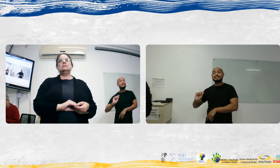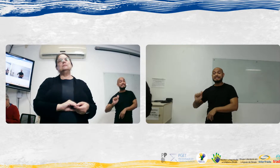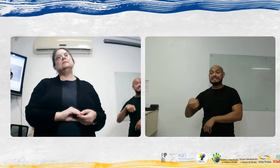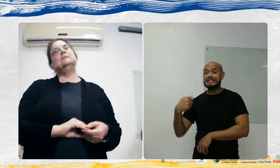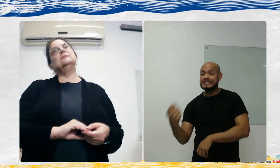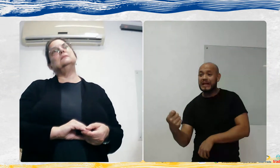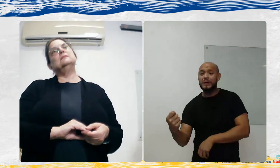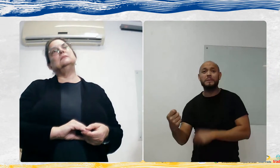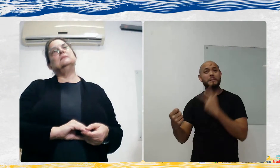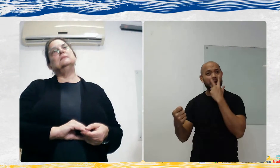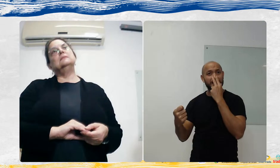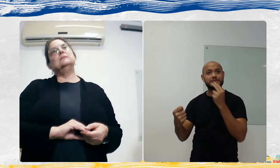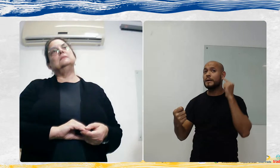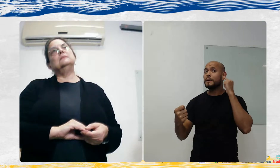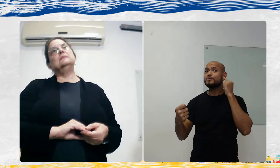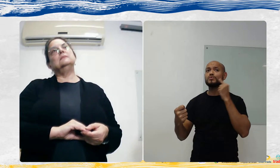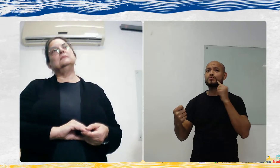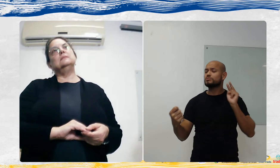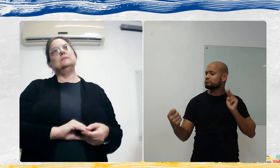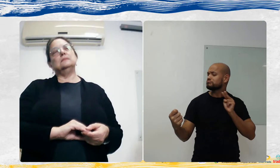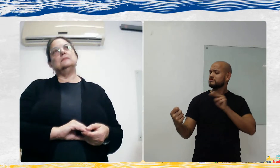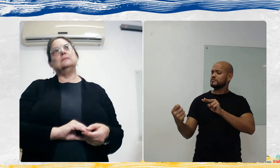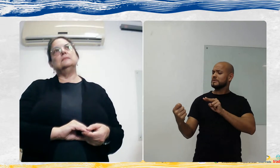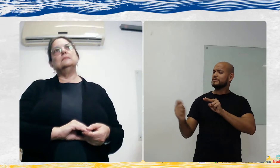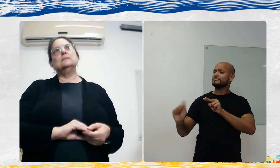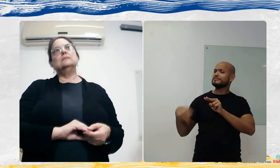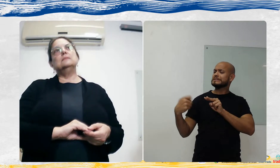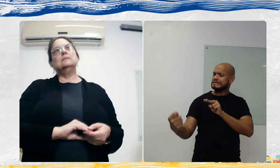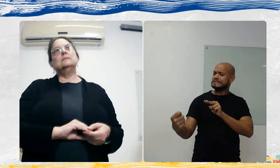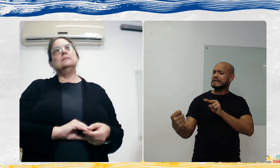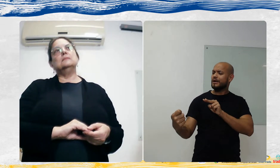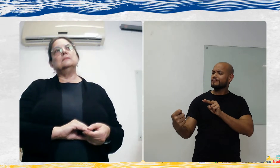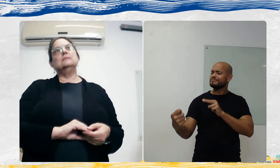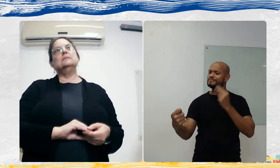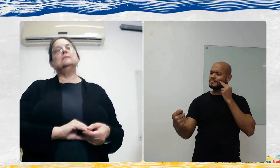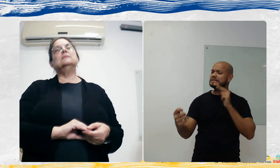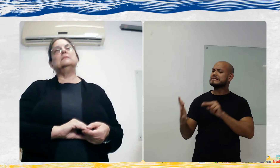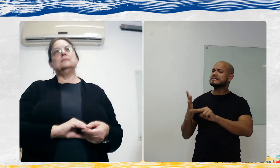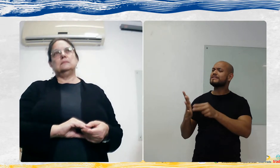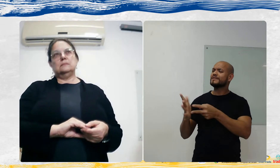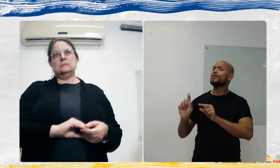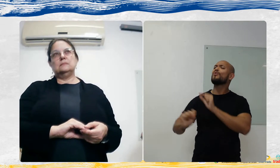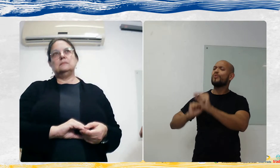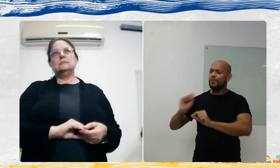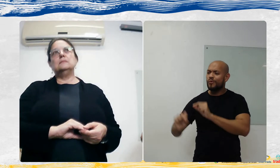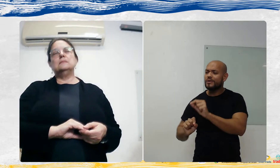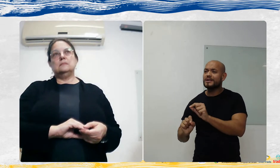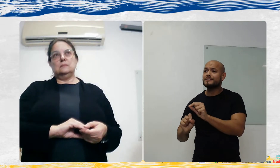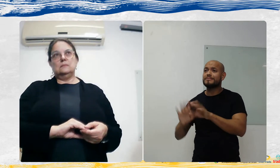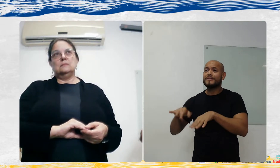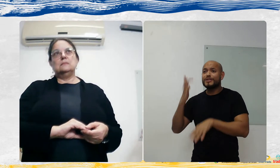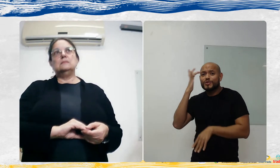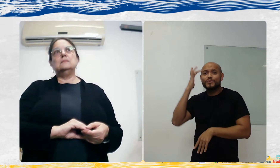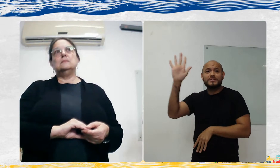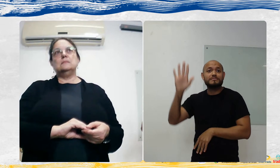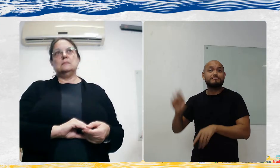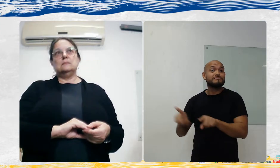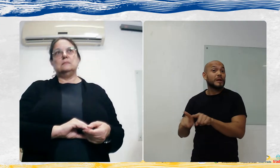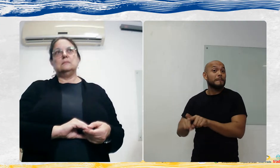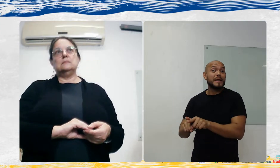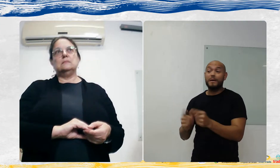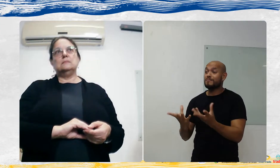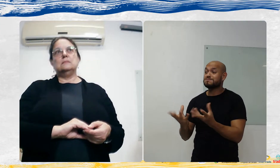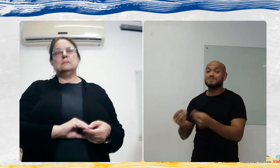like the deaf person who's going to look to the sign doesn't know what it means, or even a lot of times there is no sign